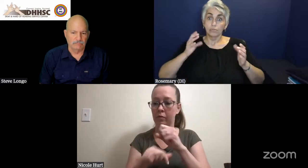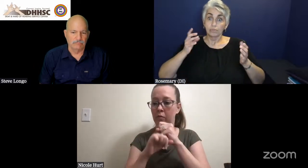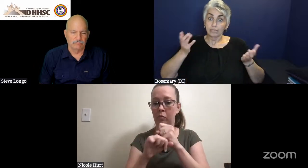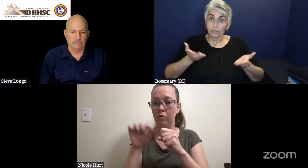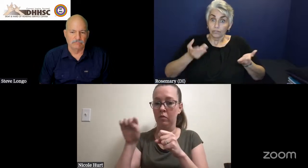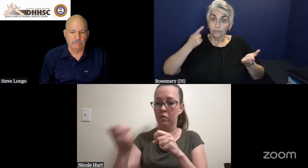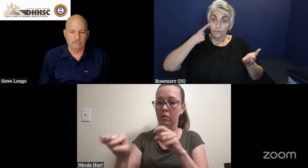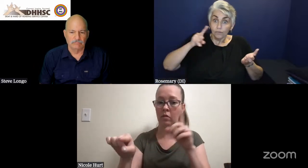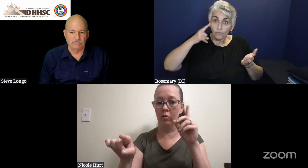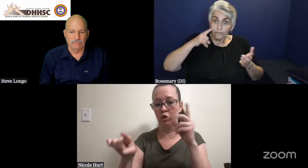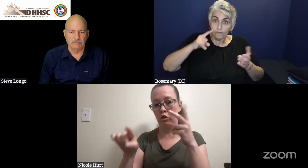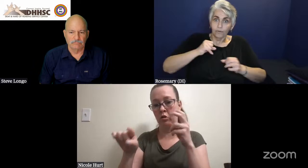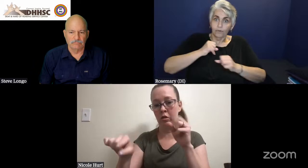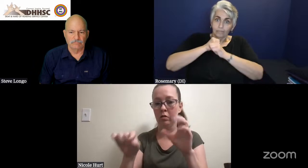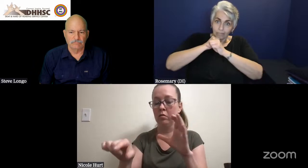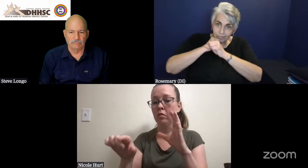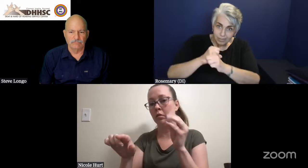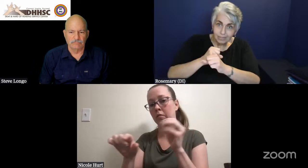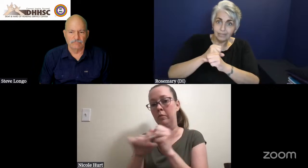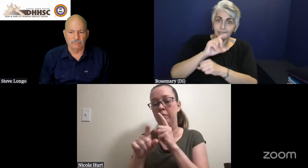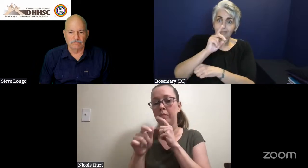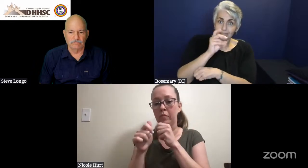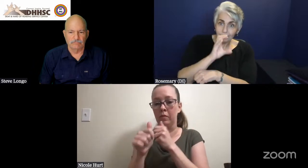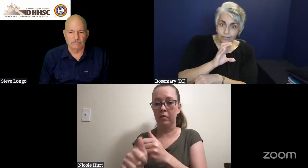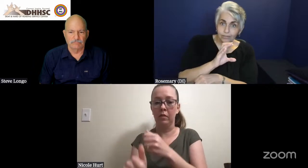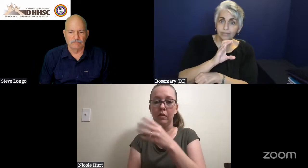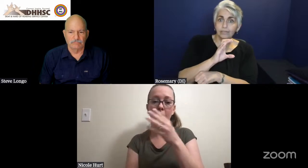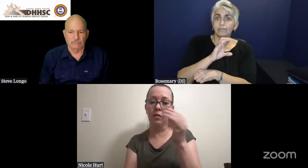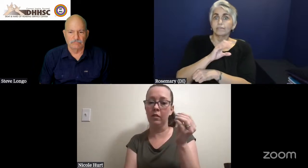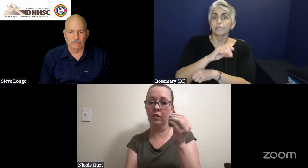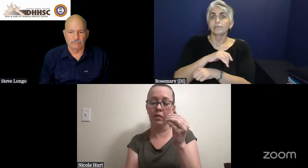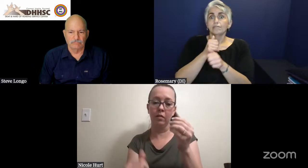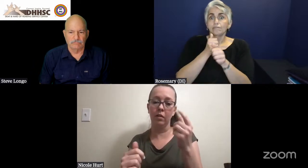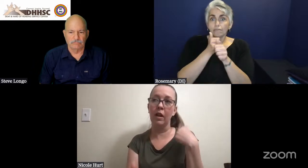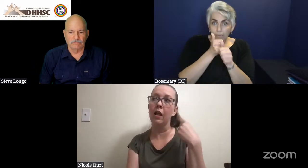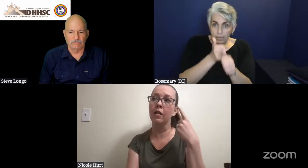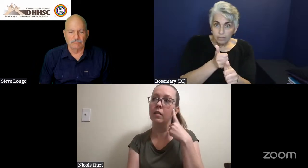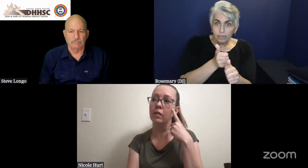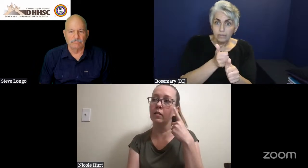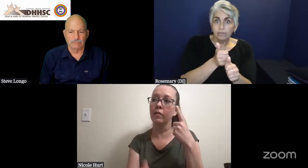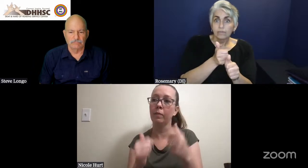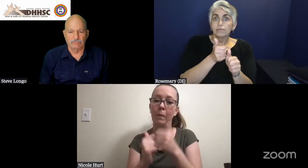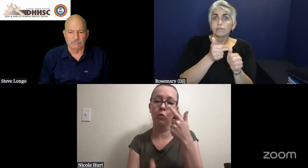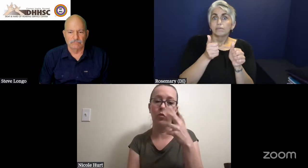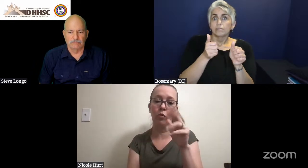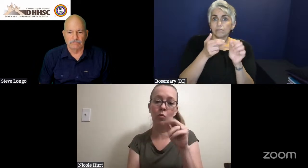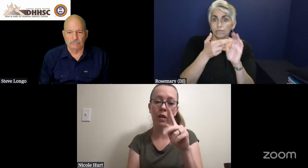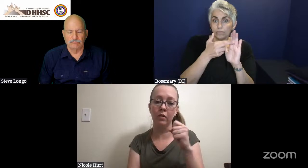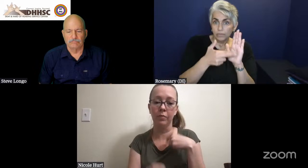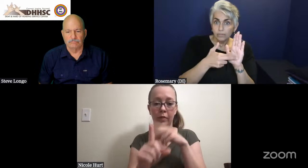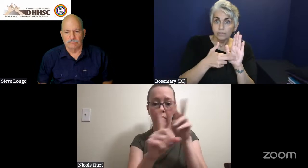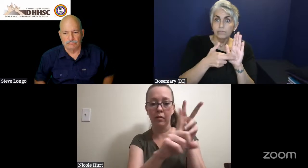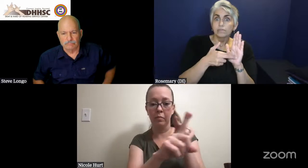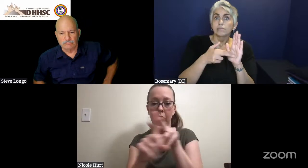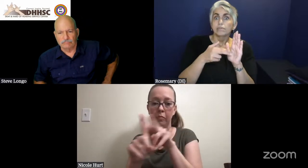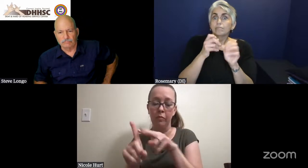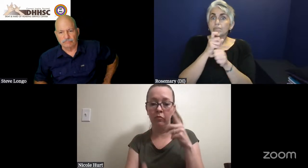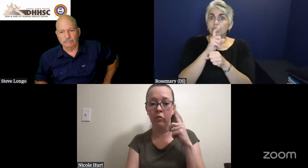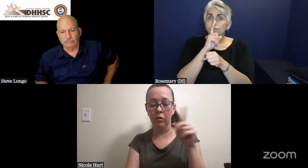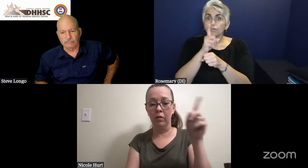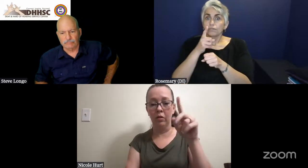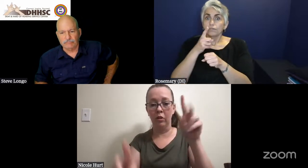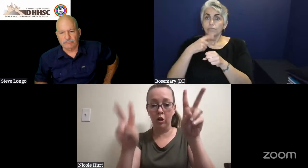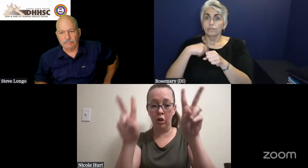that it reflects what the board really wants to communicate and what we want people to follow. I think